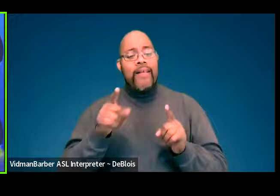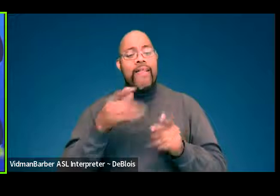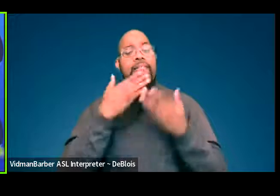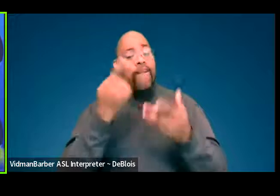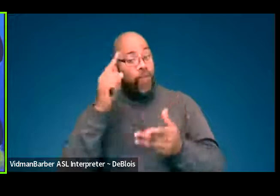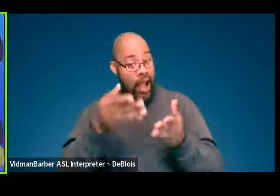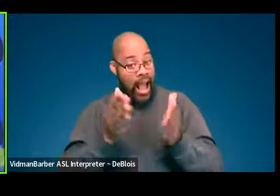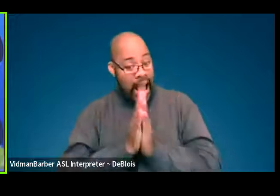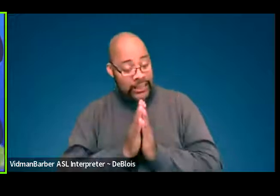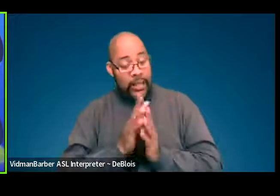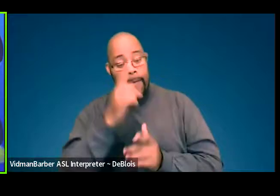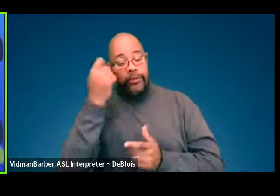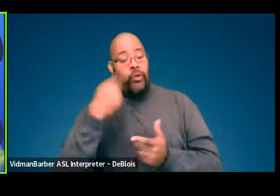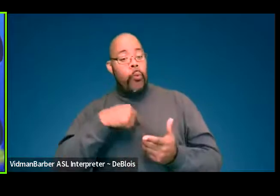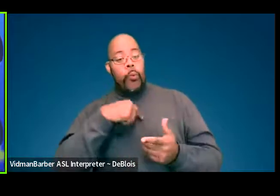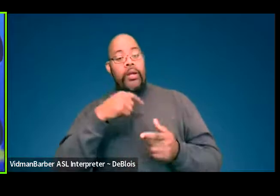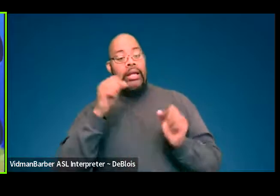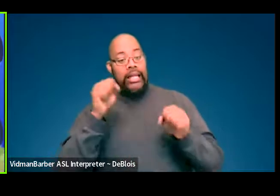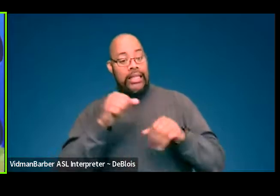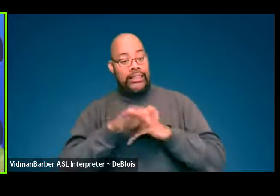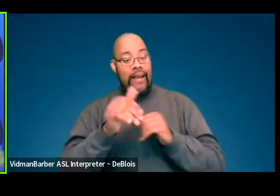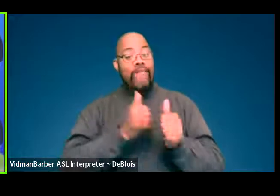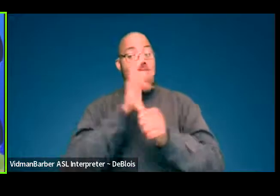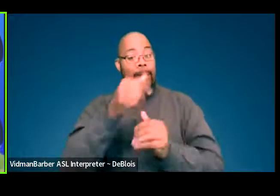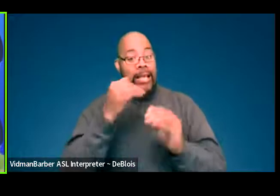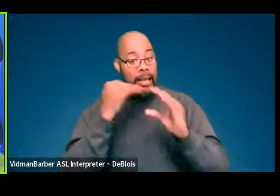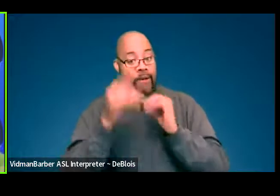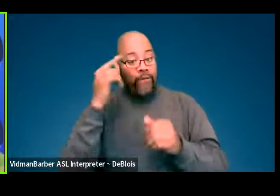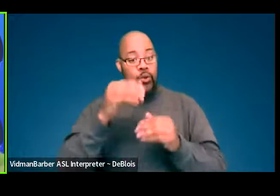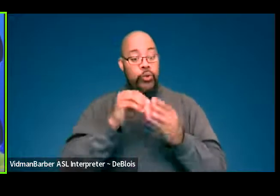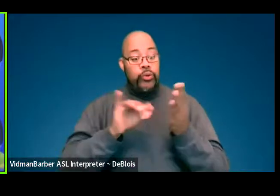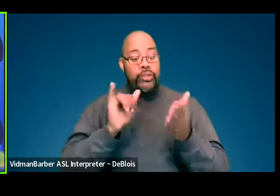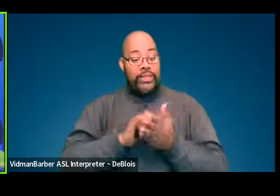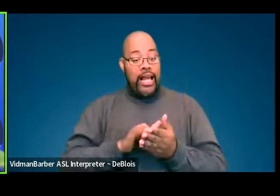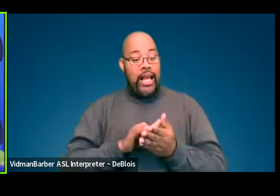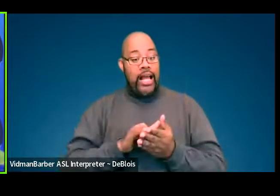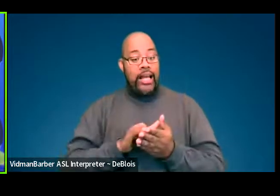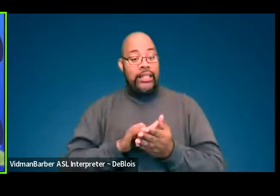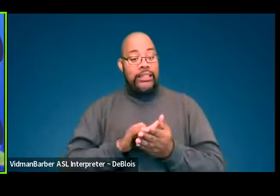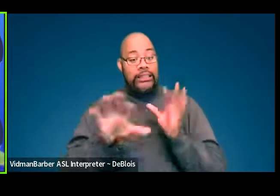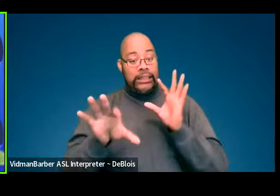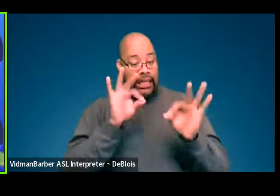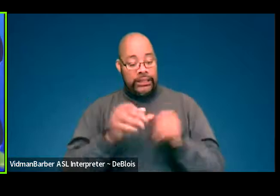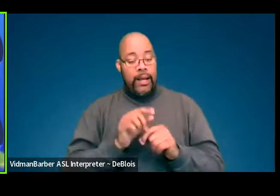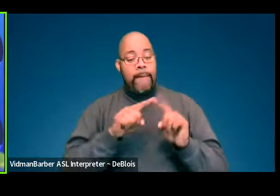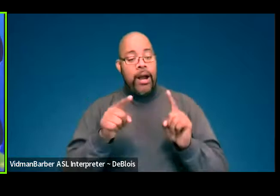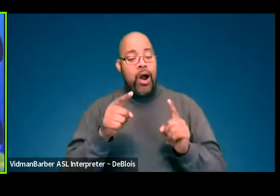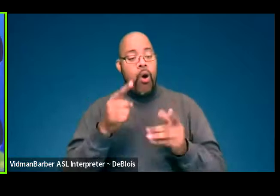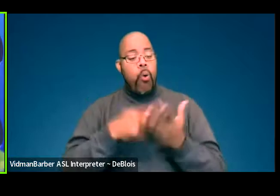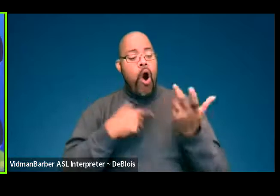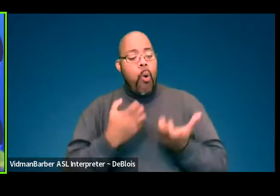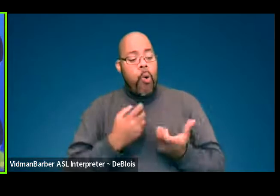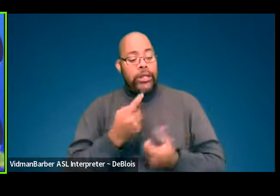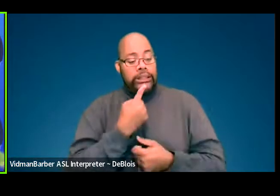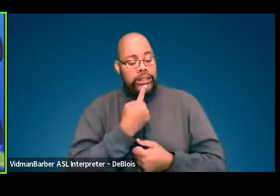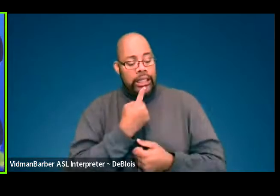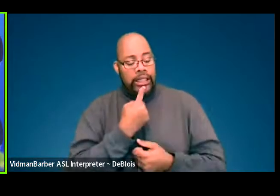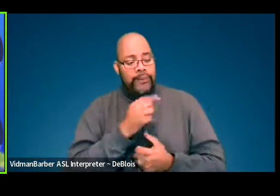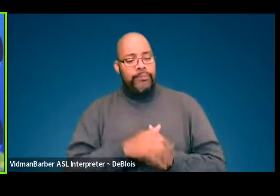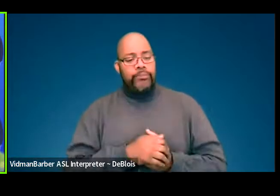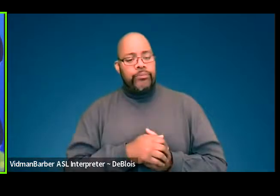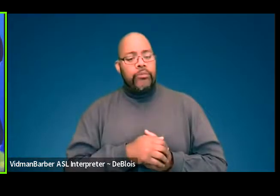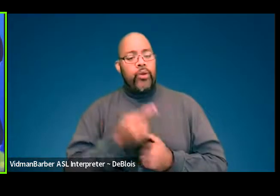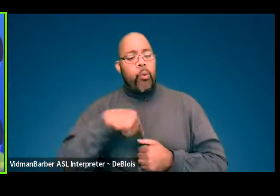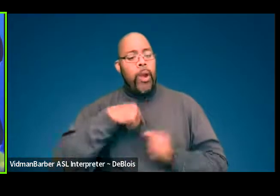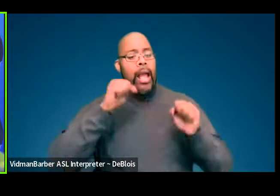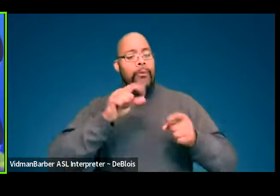for asking, because we can send follow-up emails for the students that were selected. But what I want to say, we